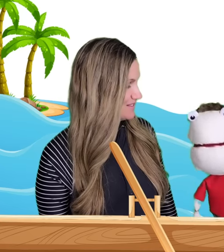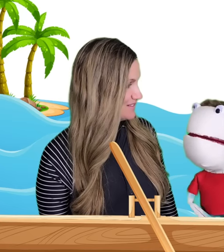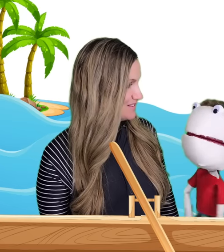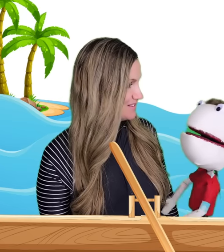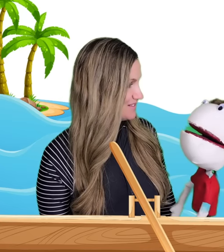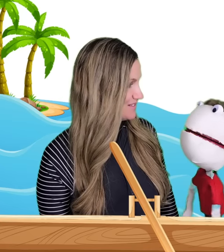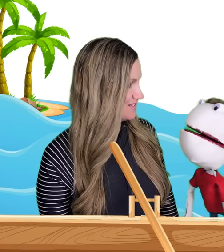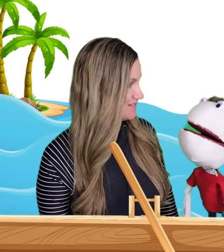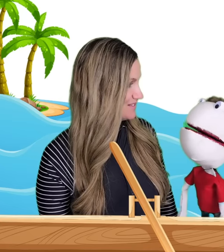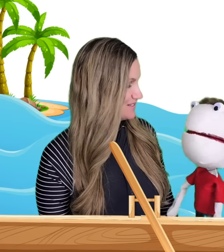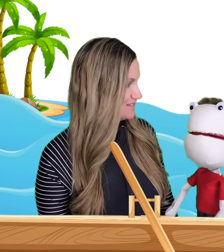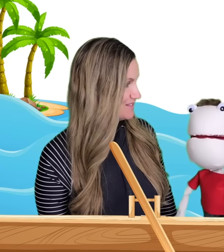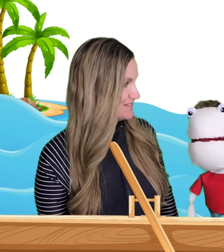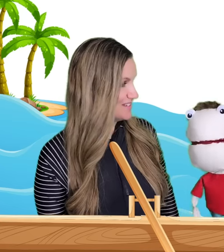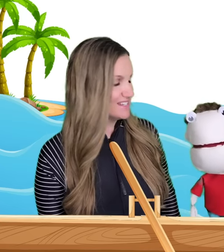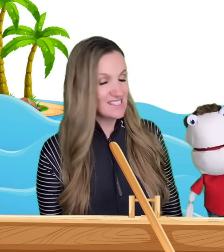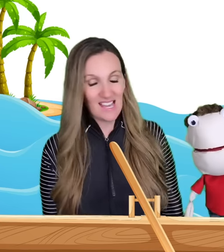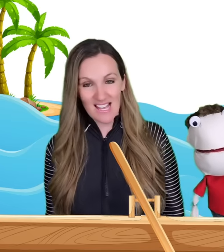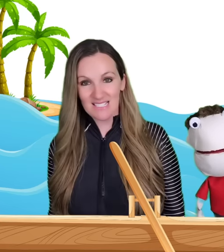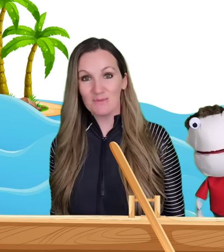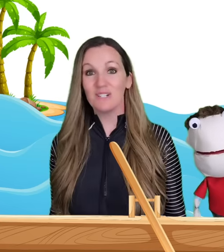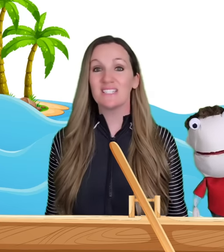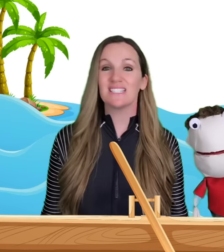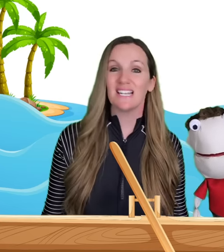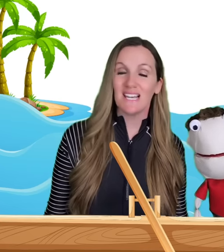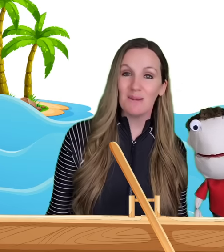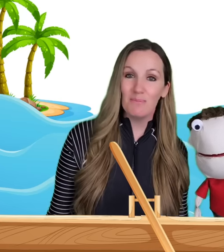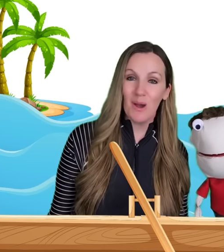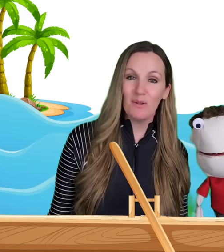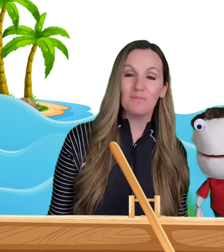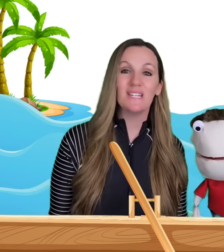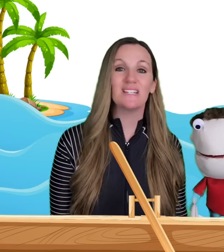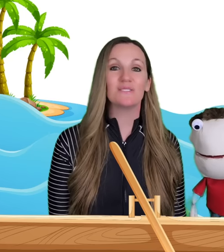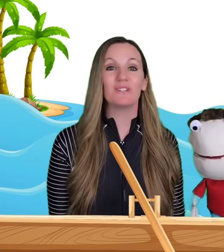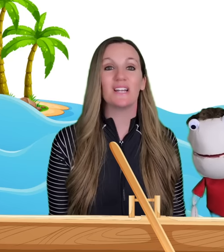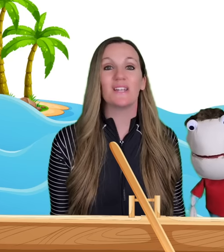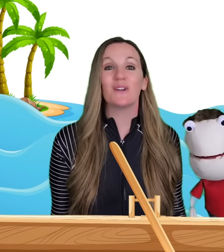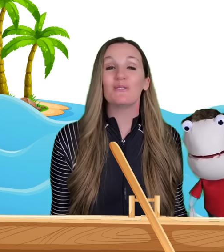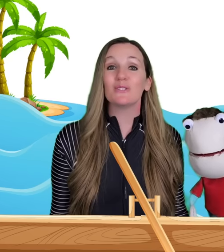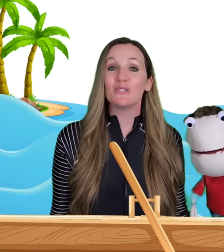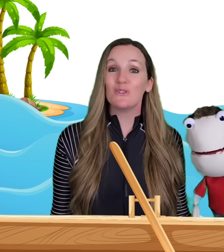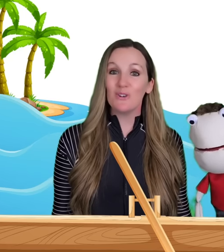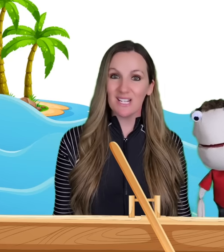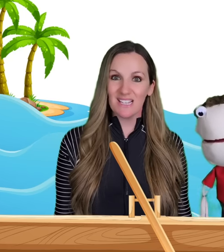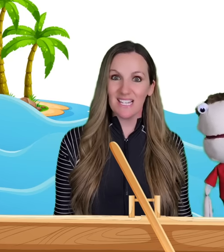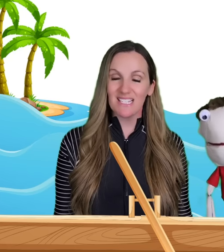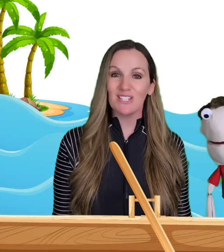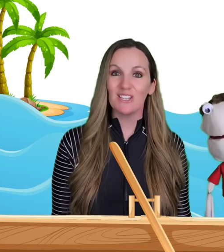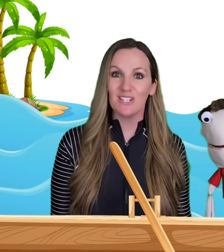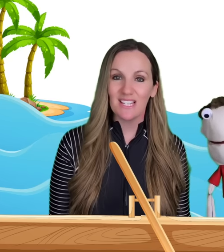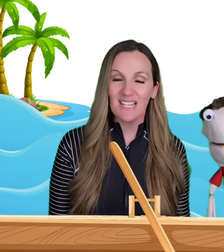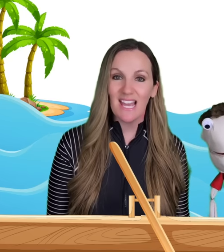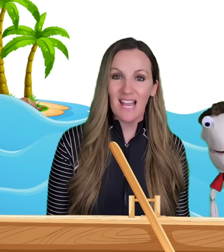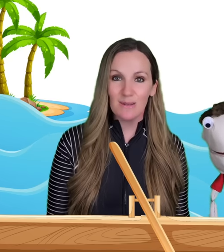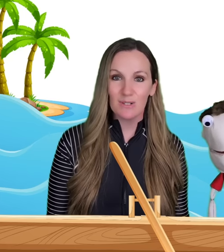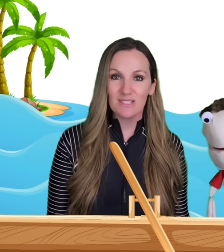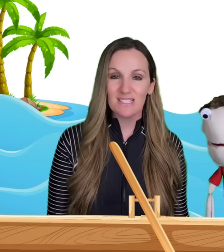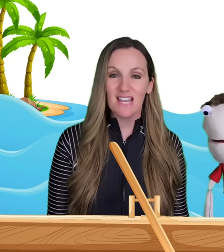A boat. Yes, we're sitting in a boat because we're gonna go snorkeling to look at the animals. And